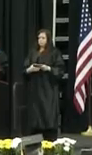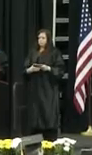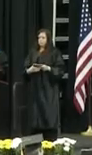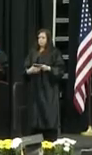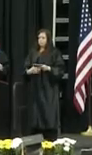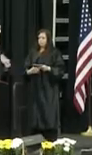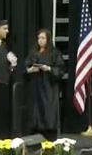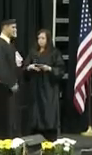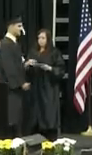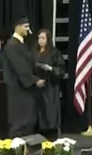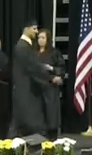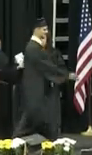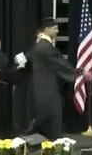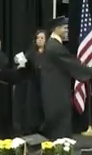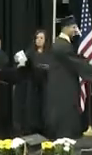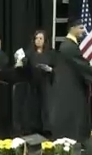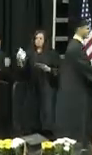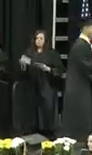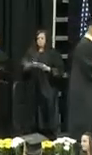Taylor Blackwell.